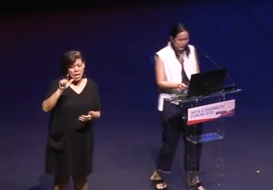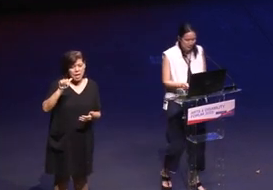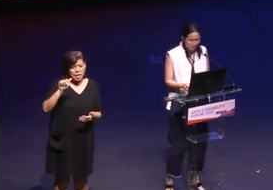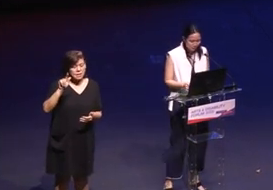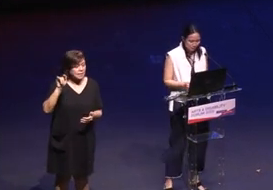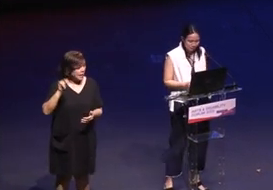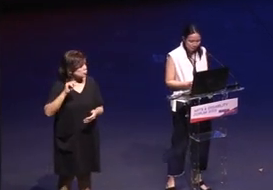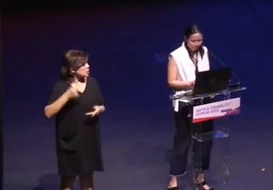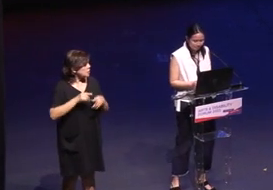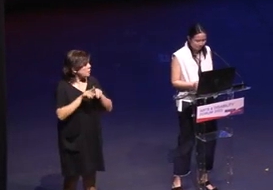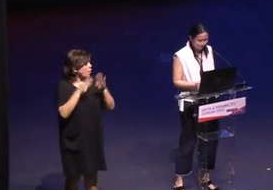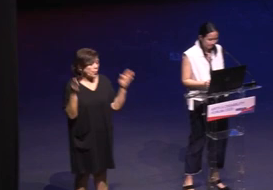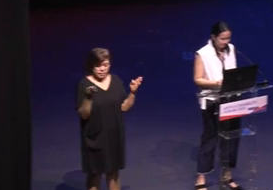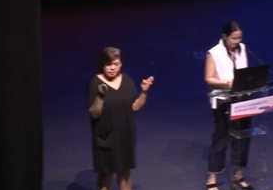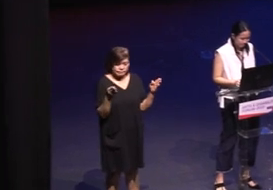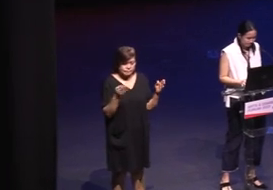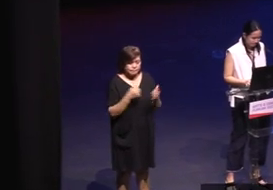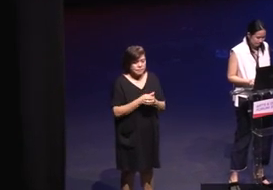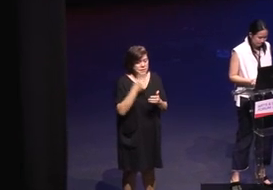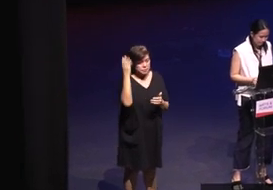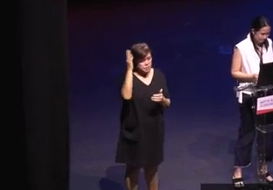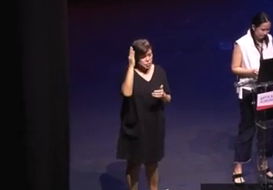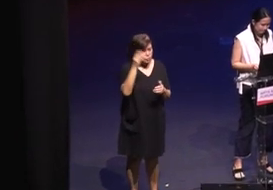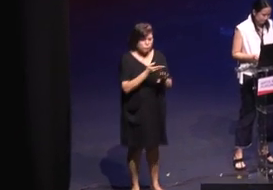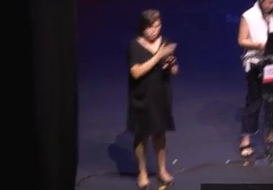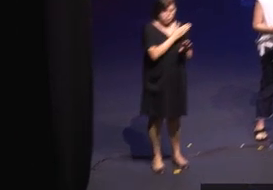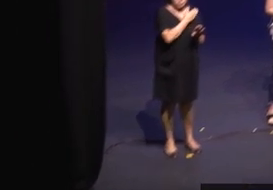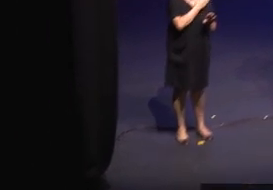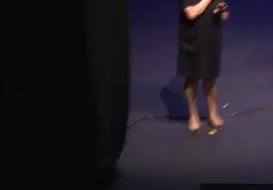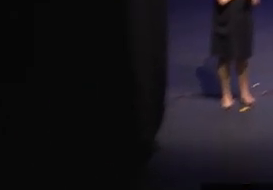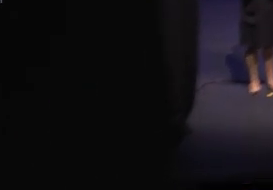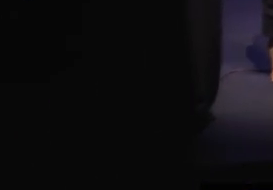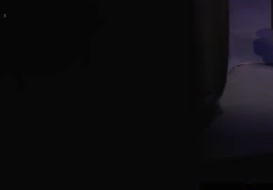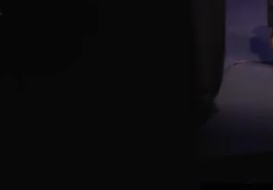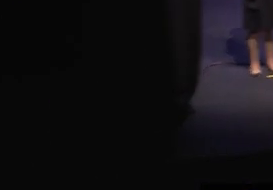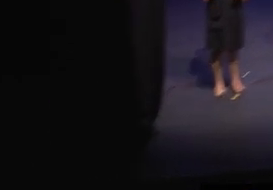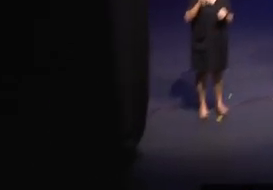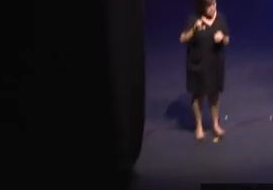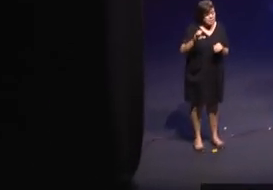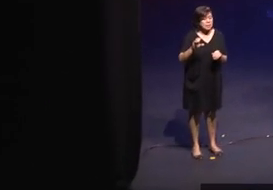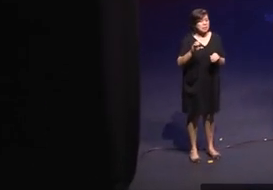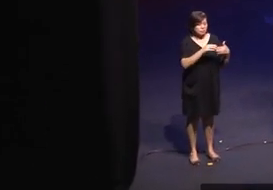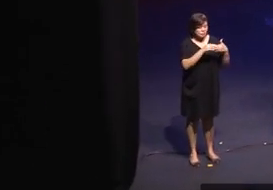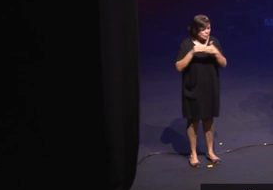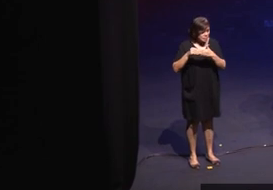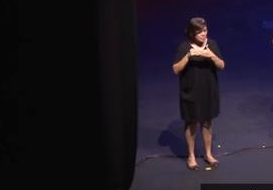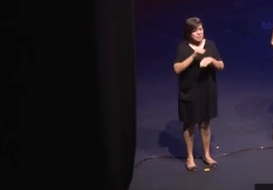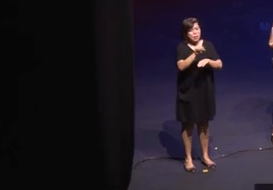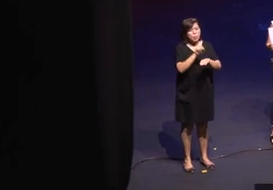opening remarks. Angela was formerly the National Arts Council, whose key appointments include leading the Singapore Arts